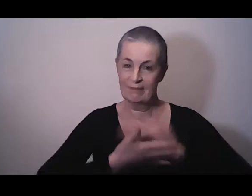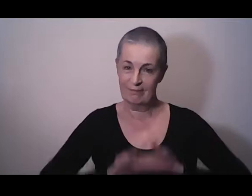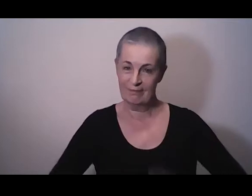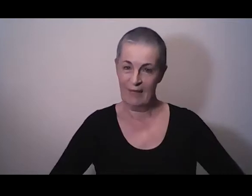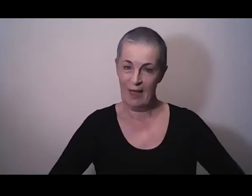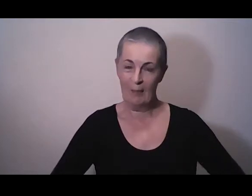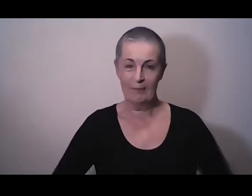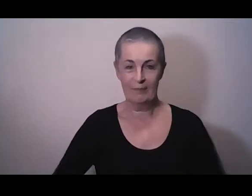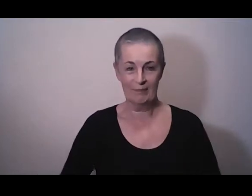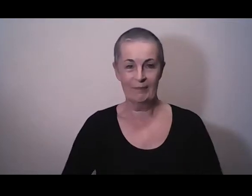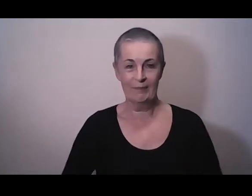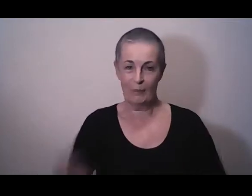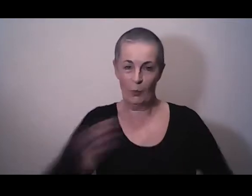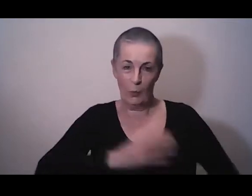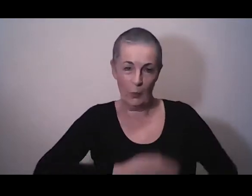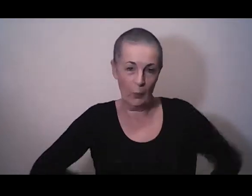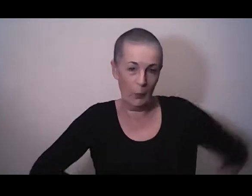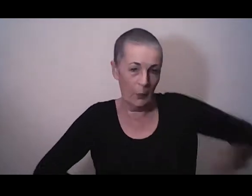cauldron again.